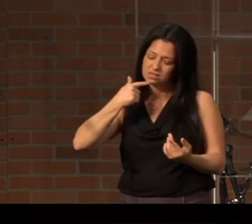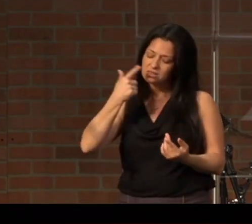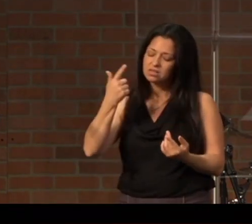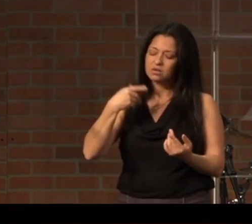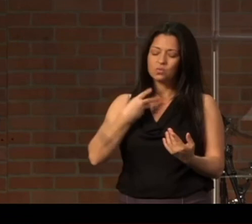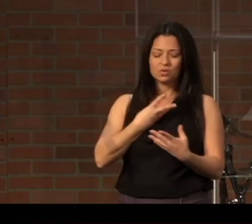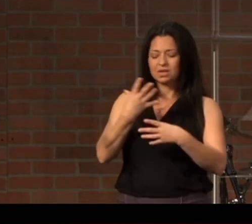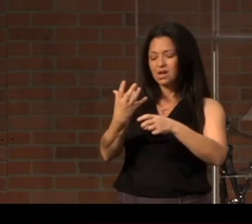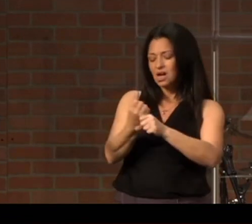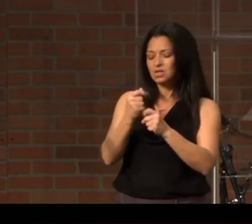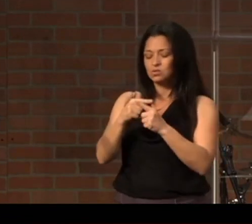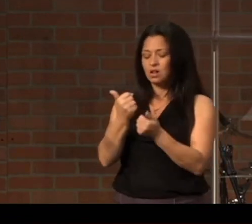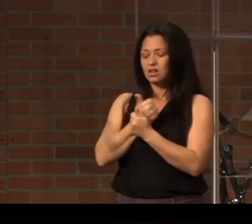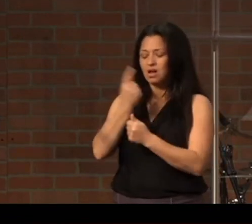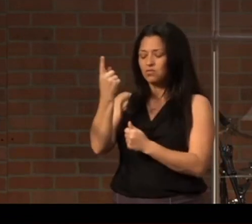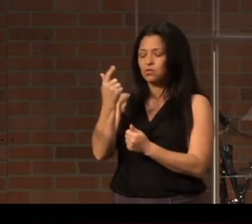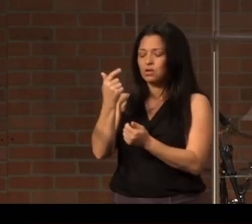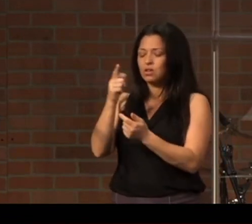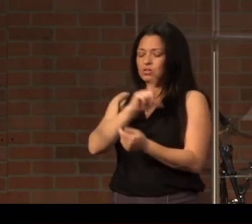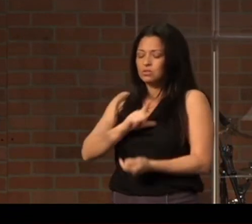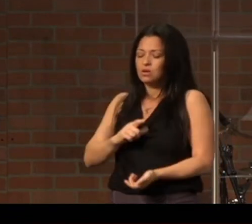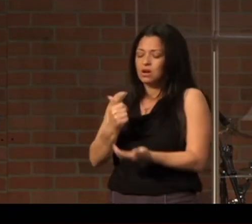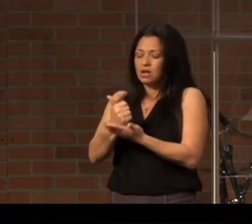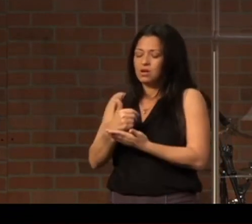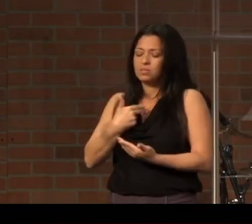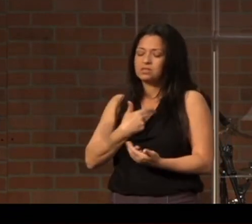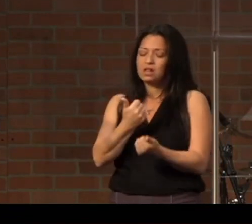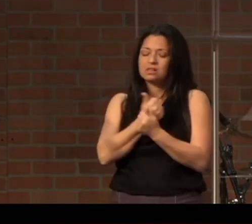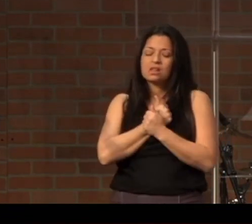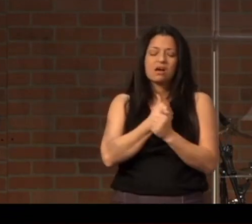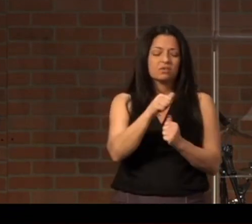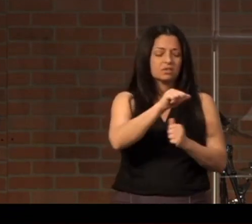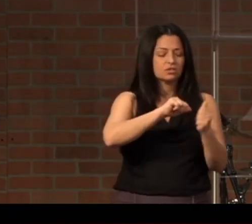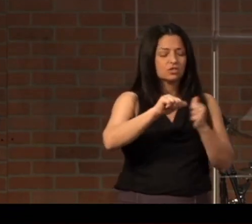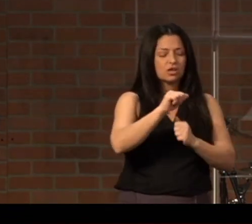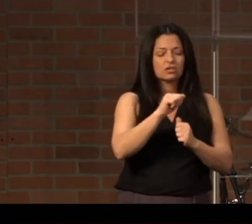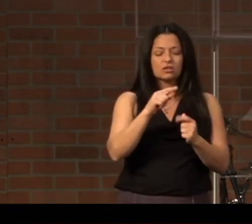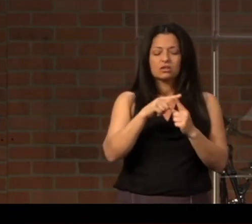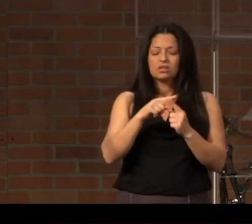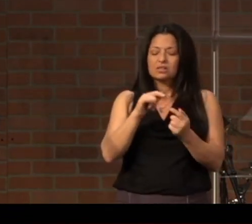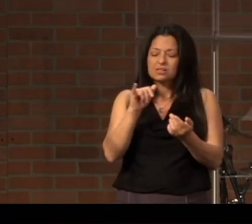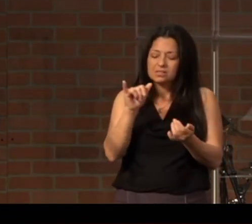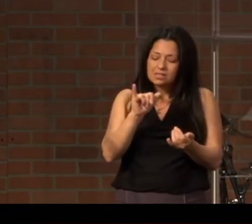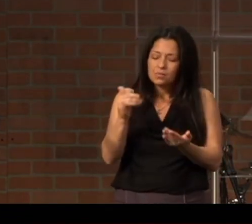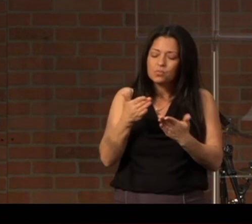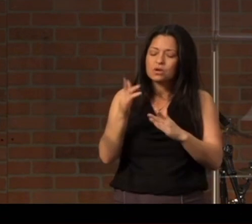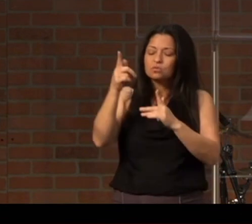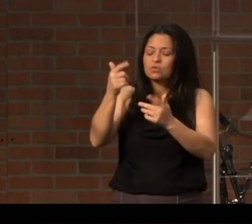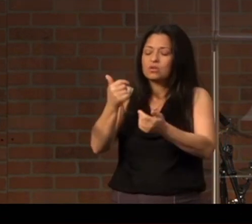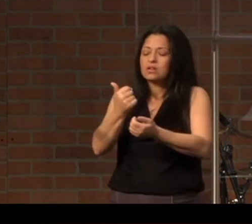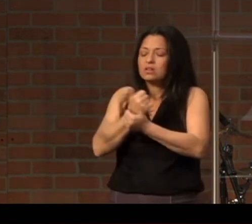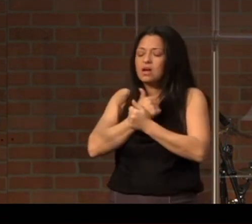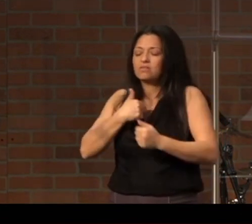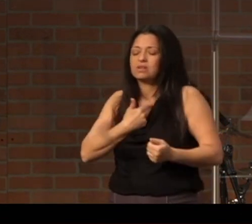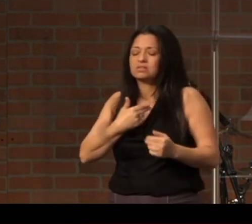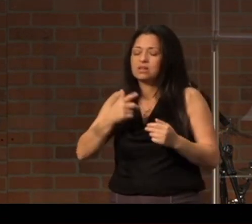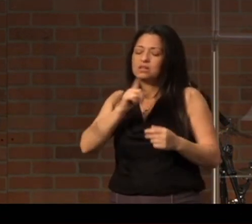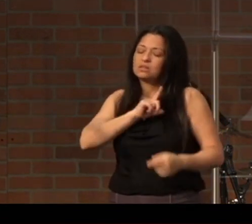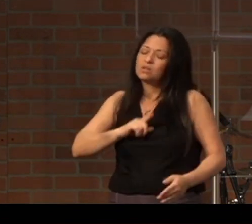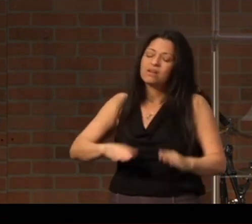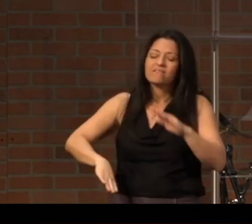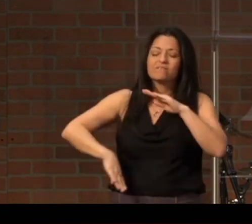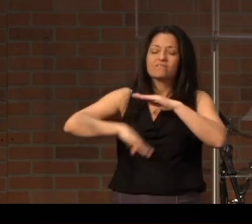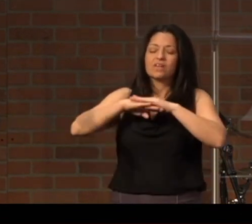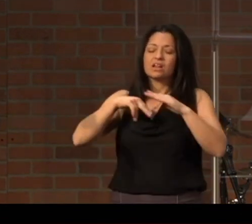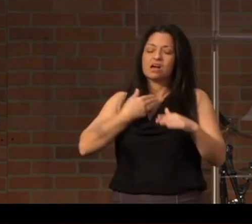Lord, help us to love one another, that we get to love one another the way you've loved us. Lord, fill us with a love for lost people, that we get